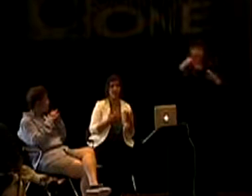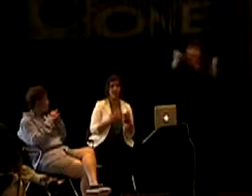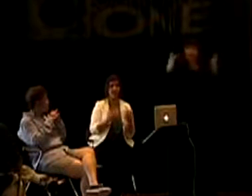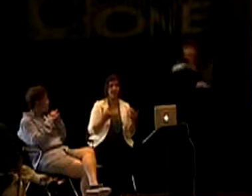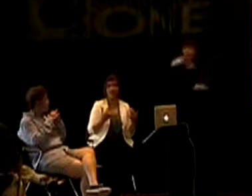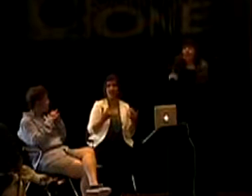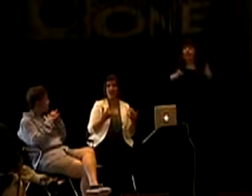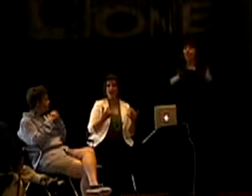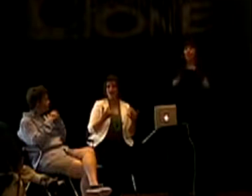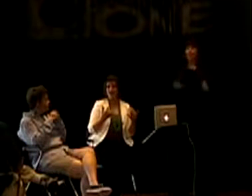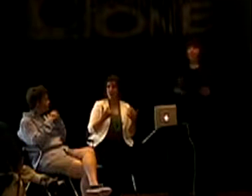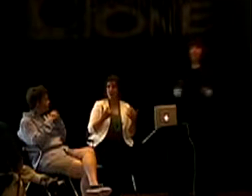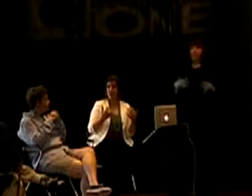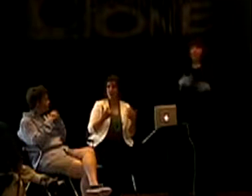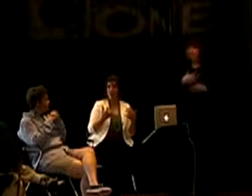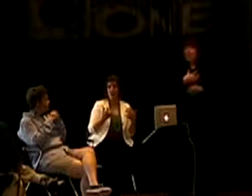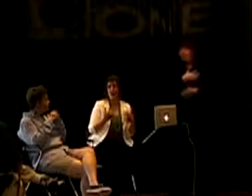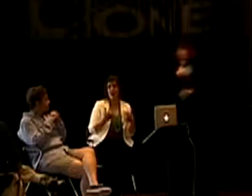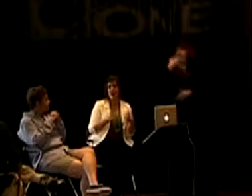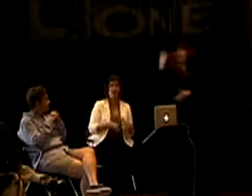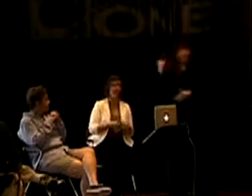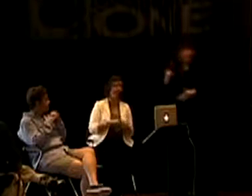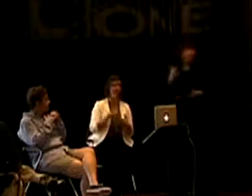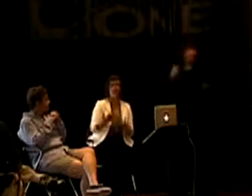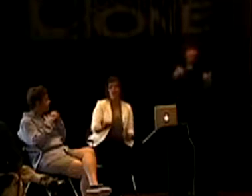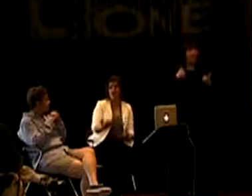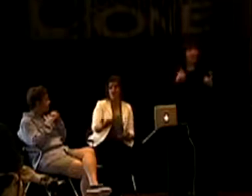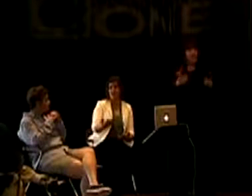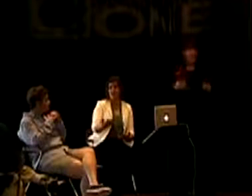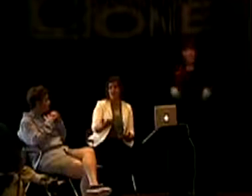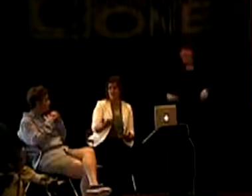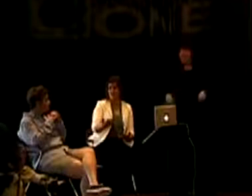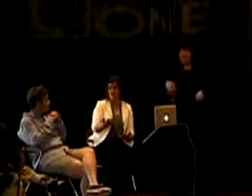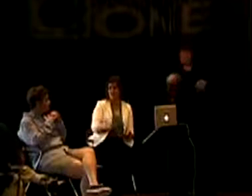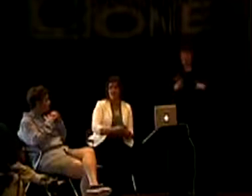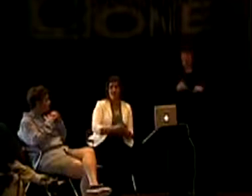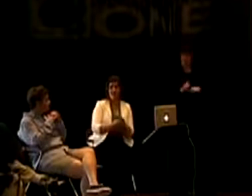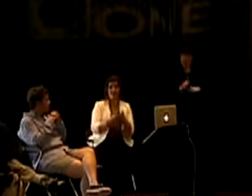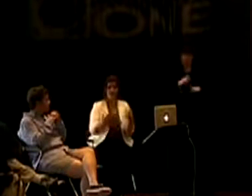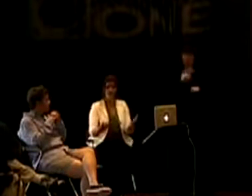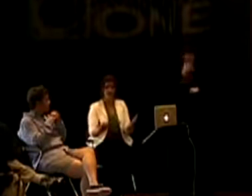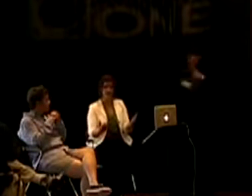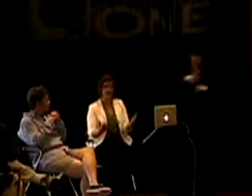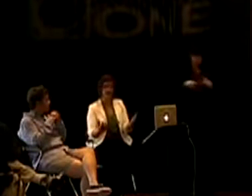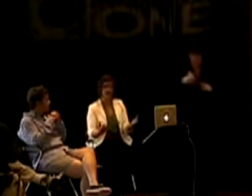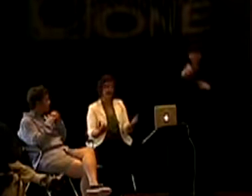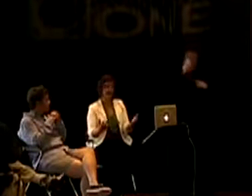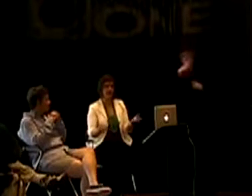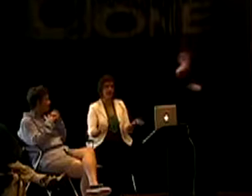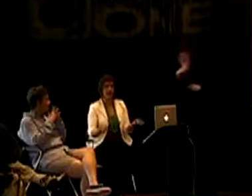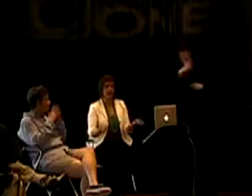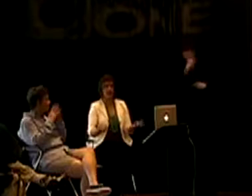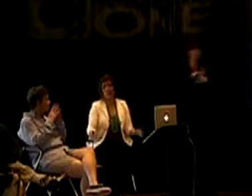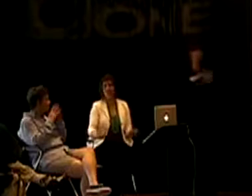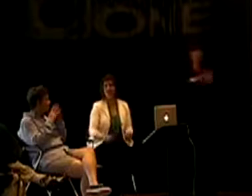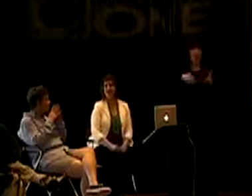be scary because we're afraid of maybe giving offense. And doing a play like this makes it easier to